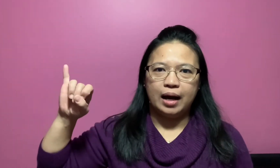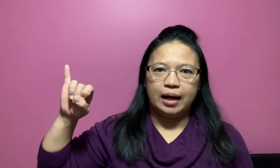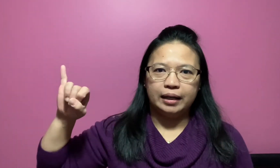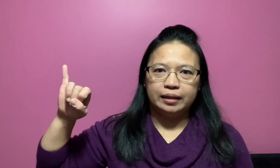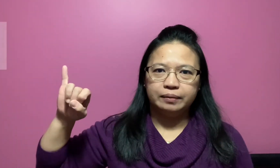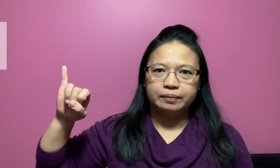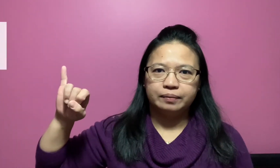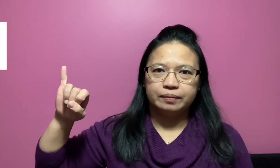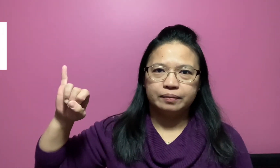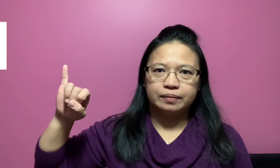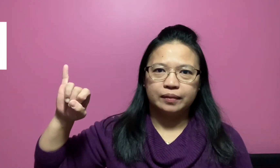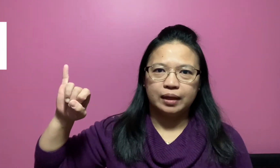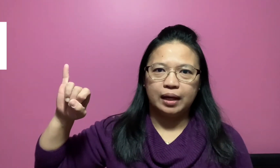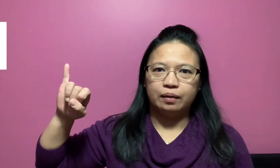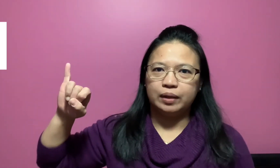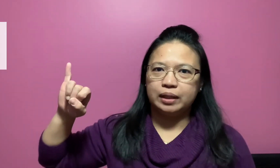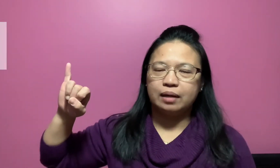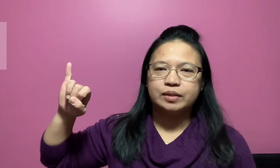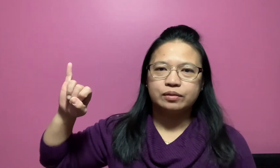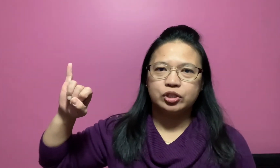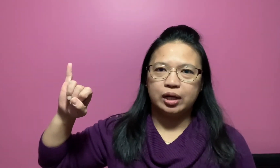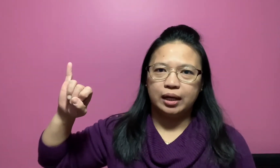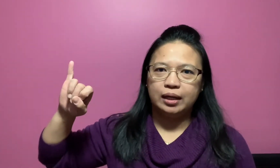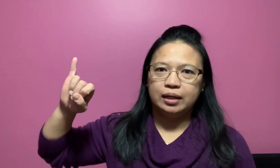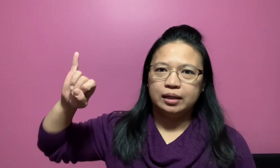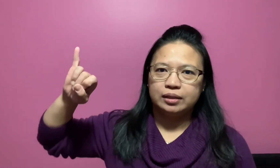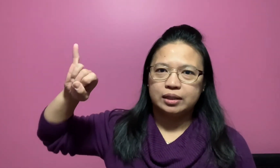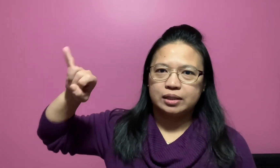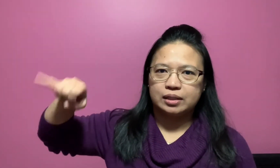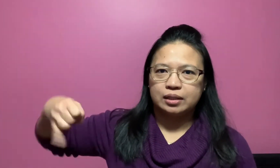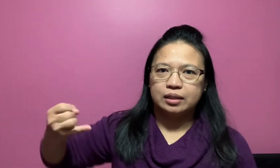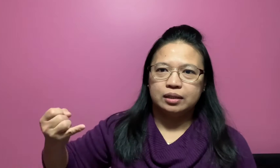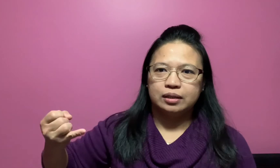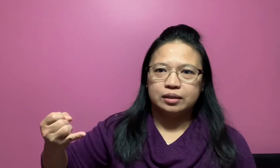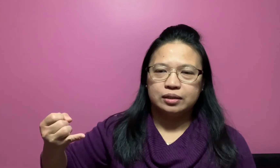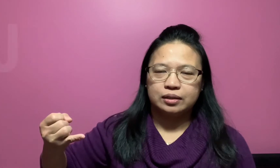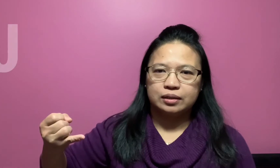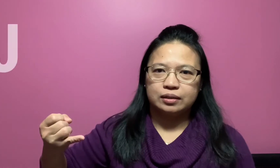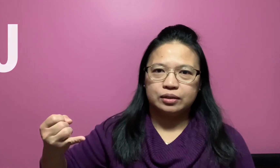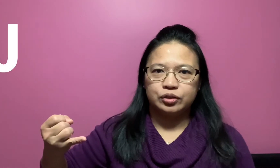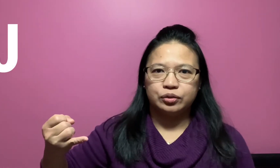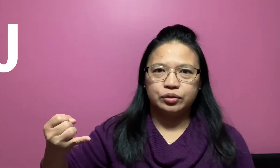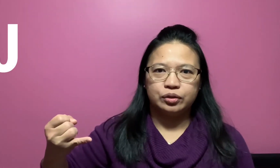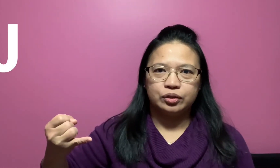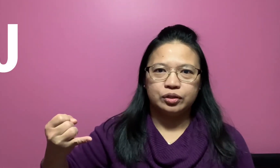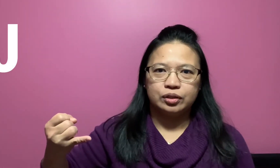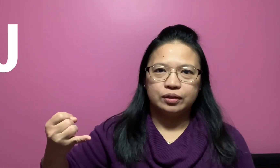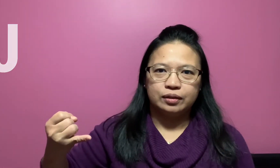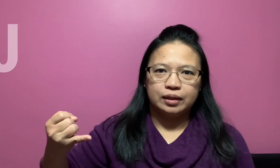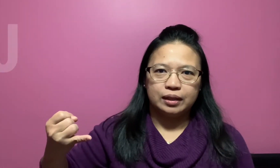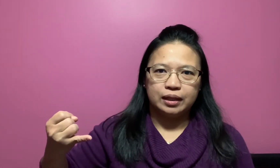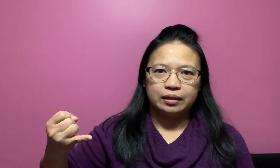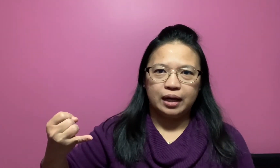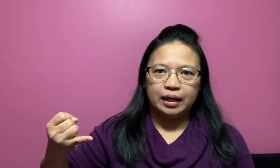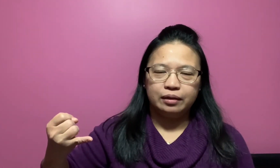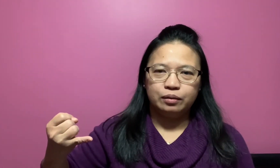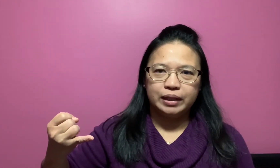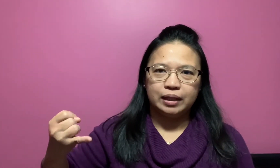I. And then when it comes to J, just do your letter I going down,